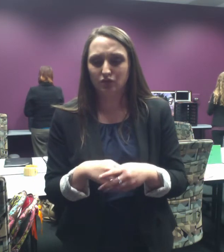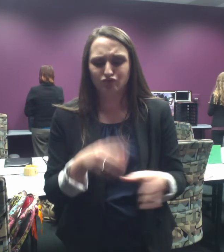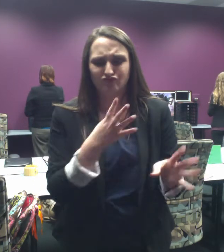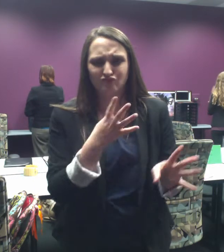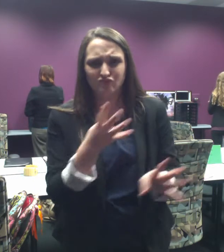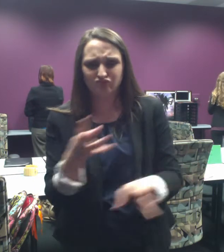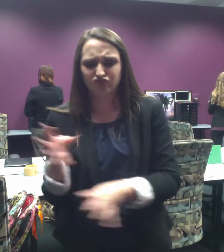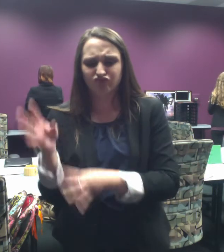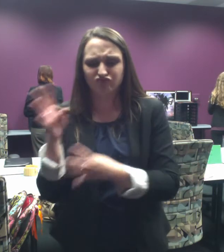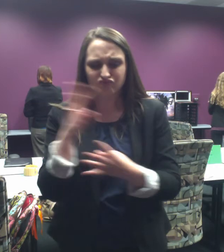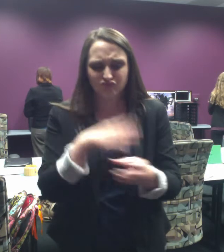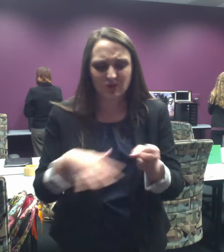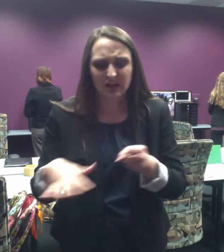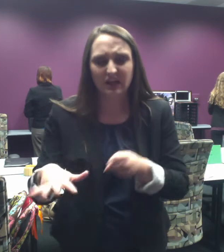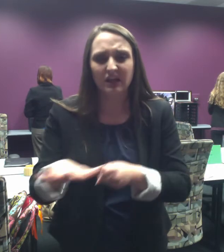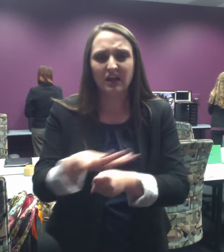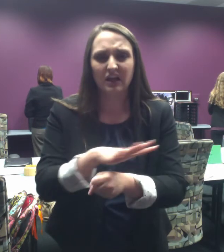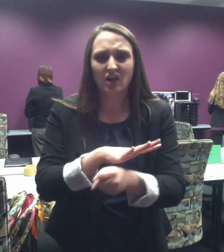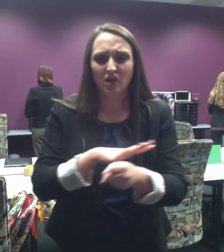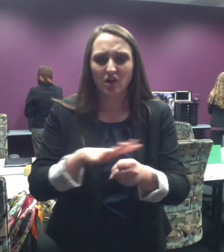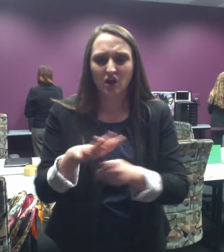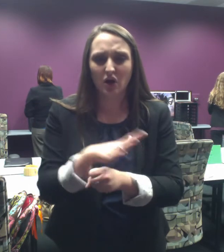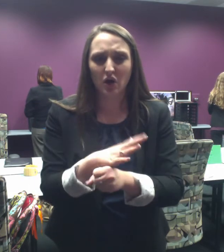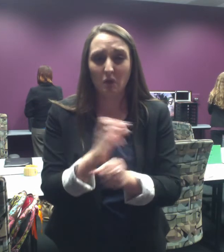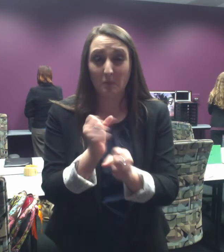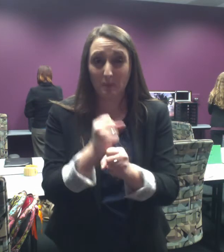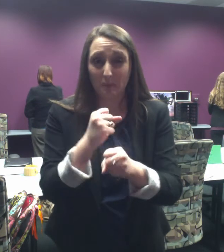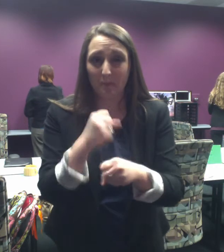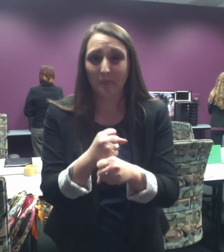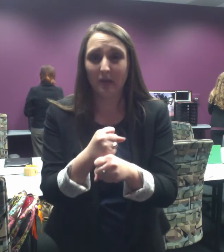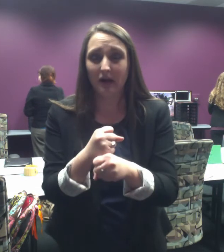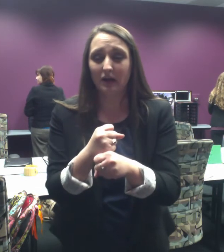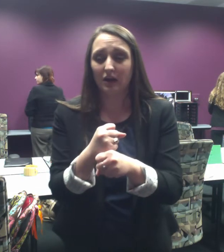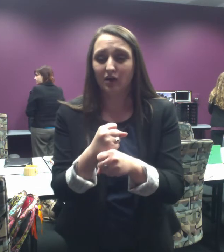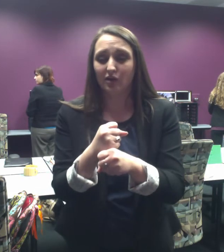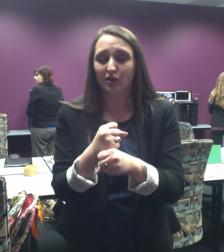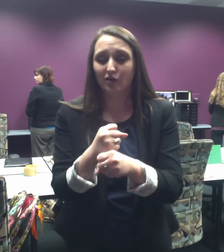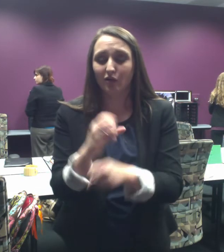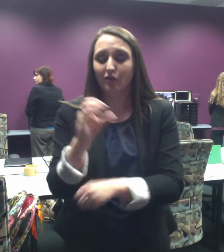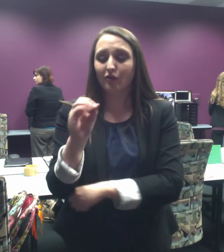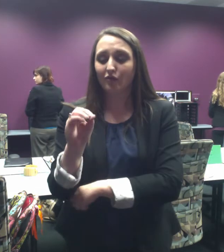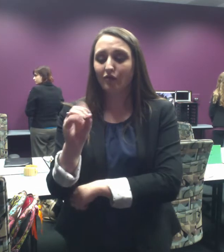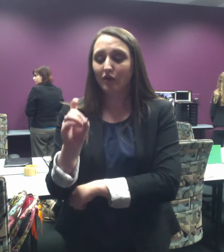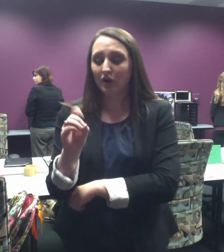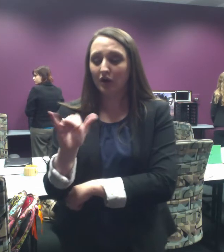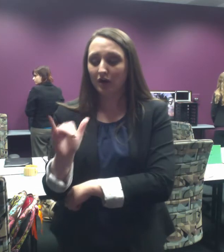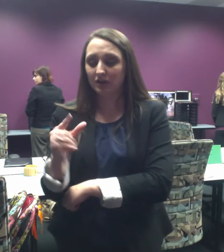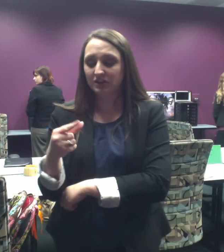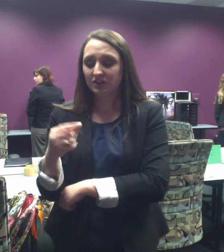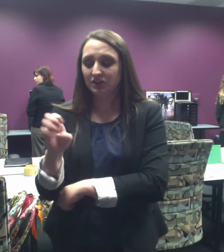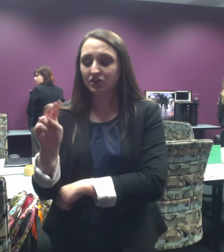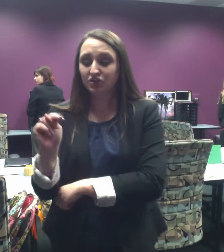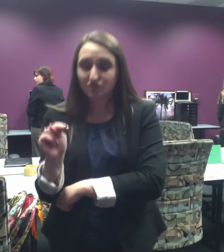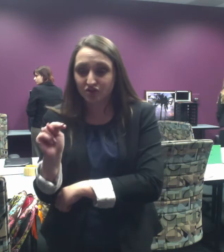There are many gases you can put in. What you have to know is about the particles in the air, or the molecules in the